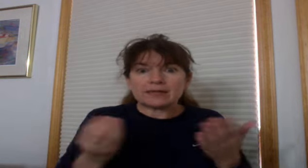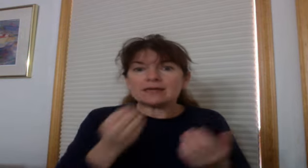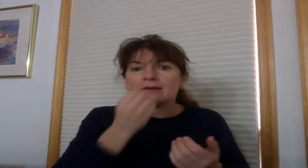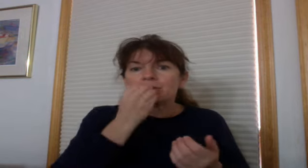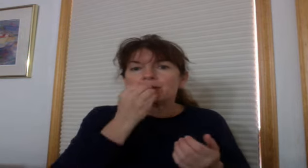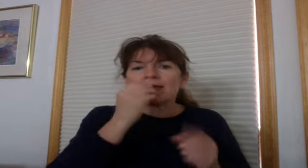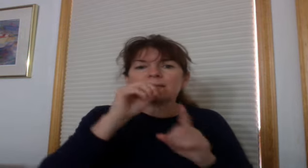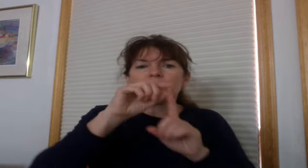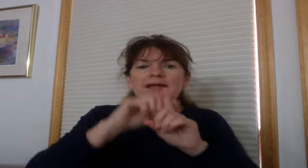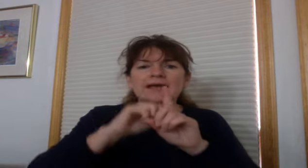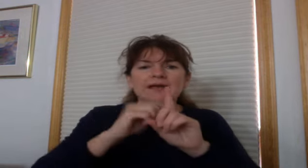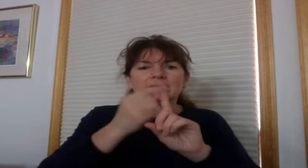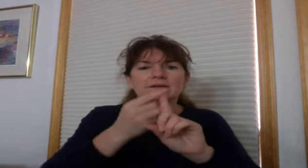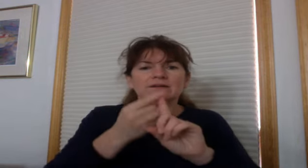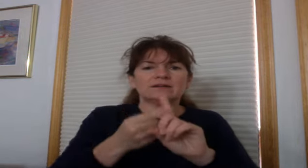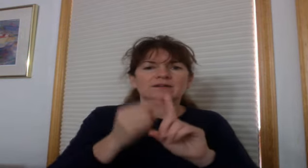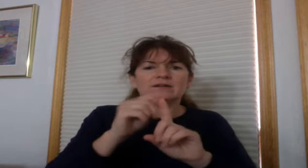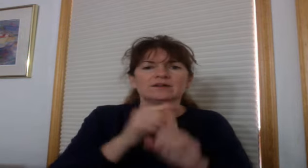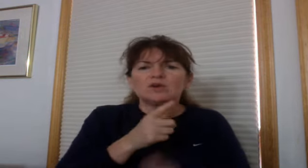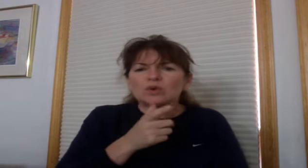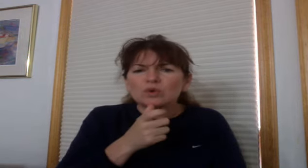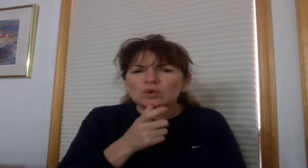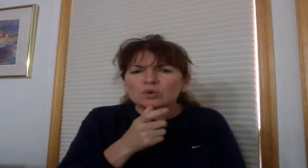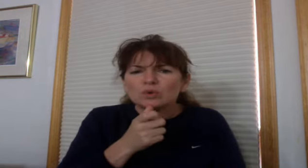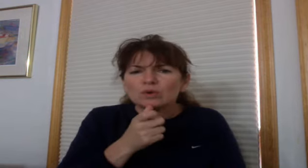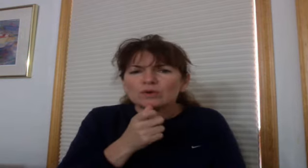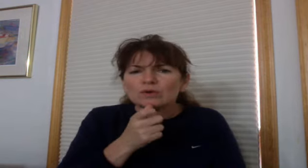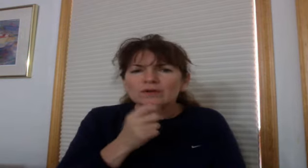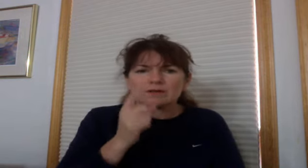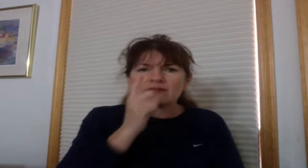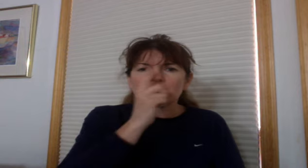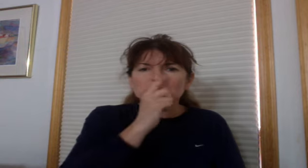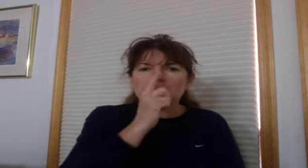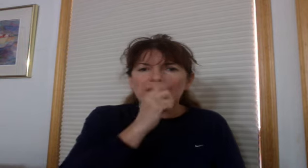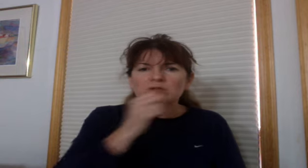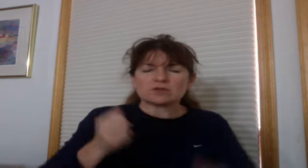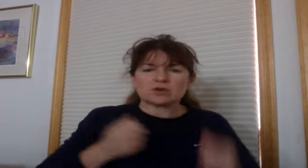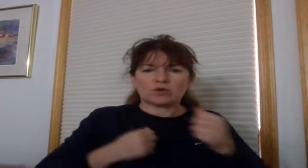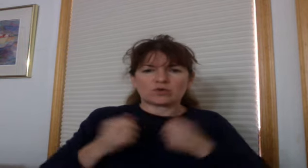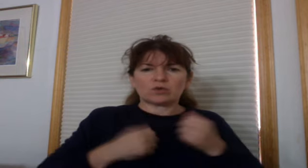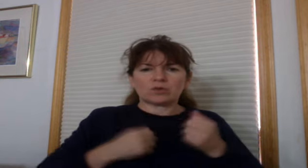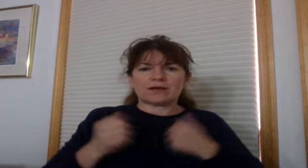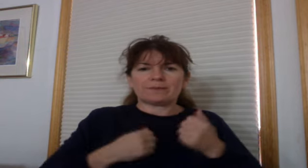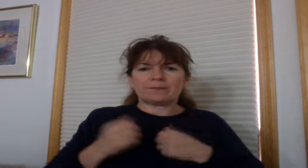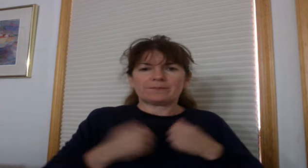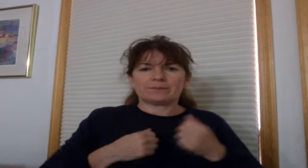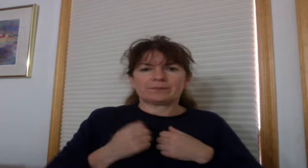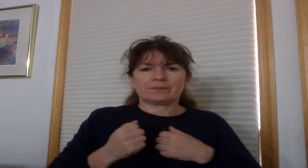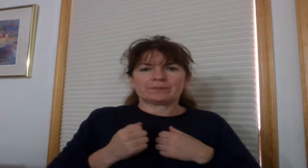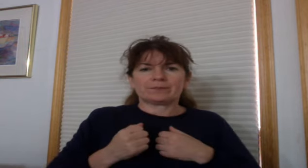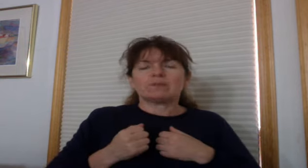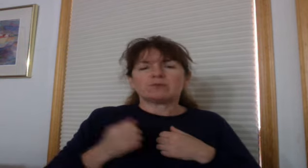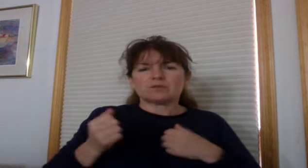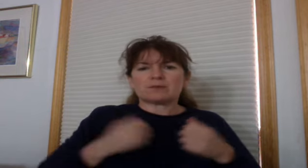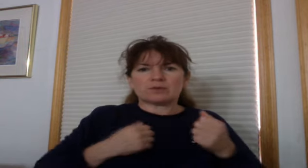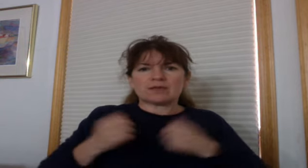ate the banana. Who? Think it was the mouse or the gorilla? Most people think it